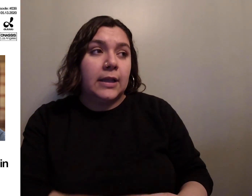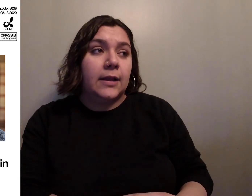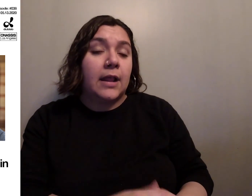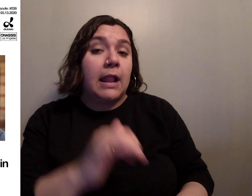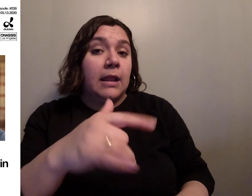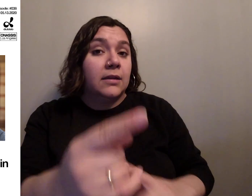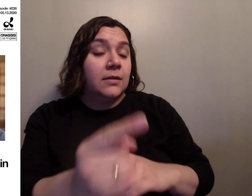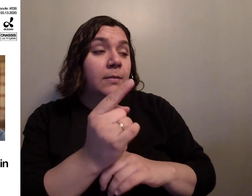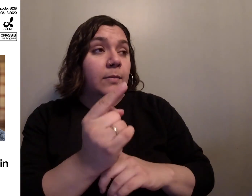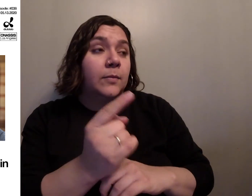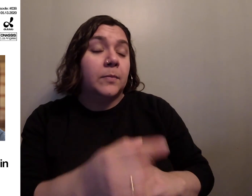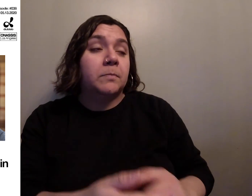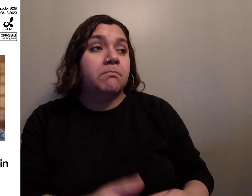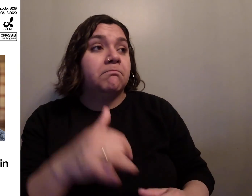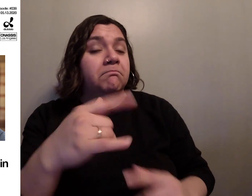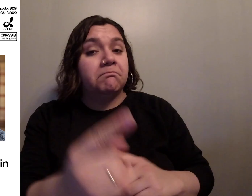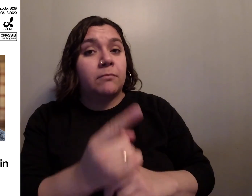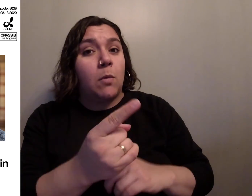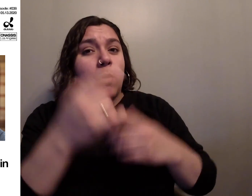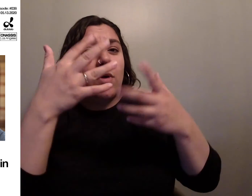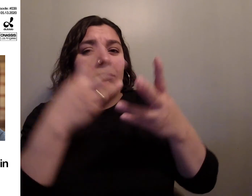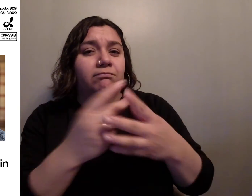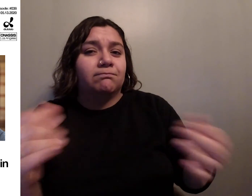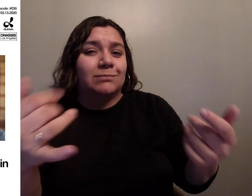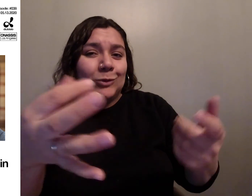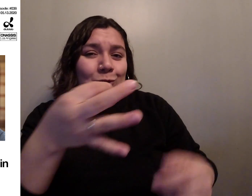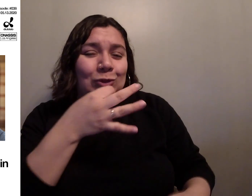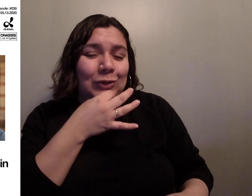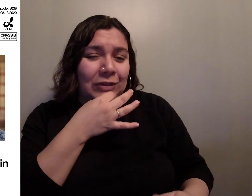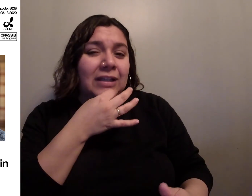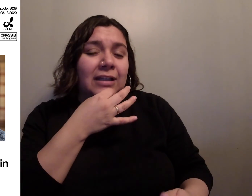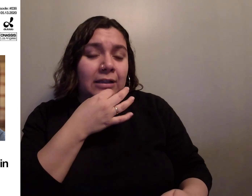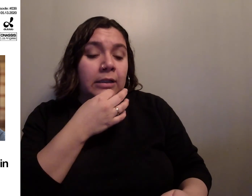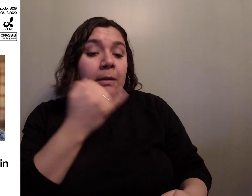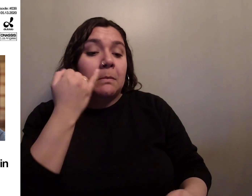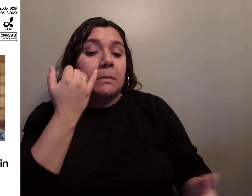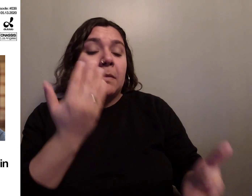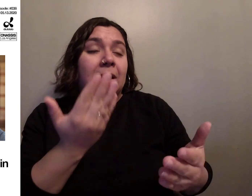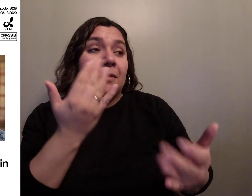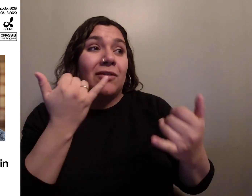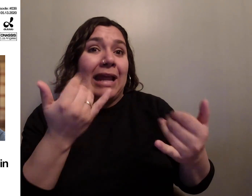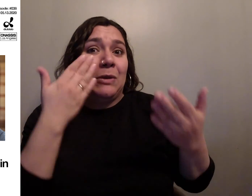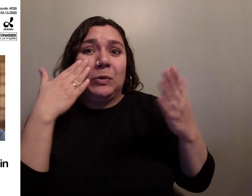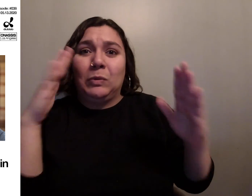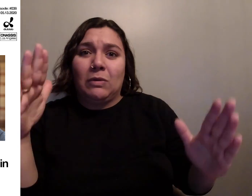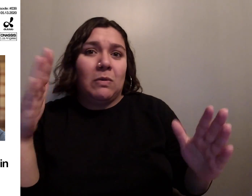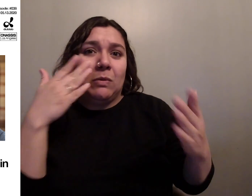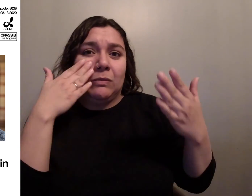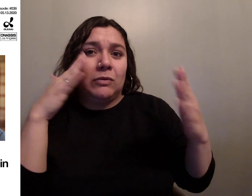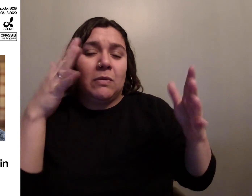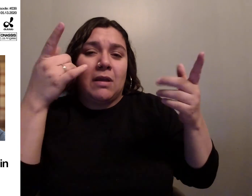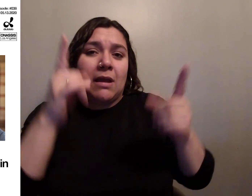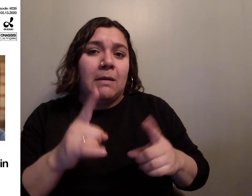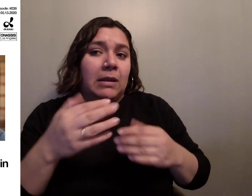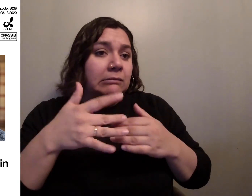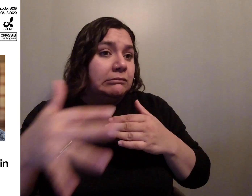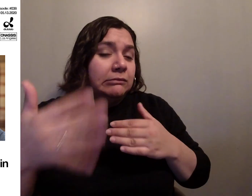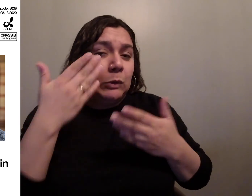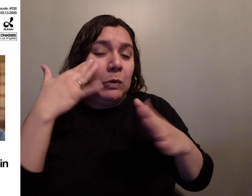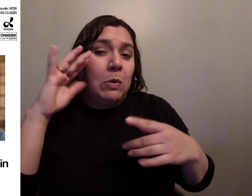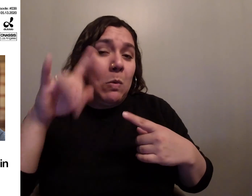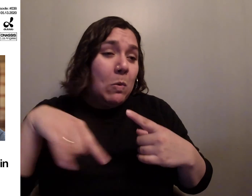come back soon, and that this moment will too pass, even if we are